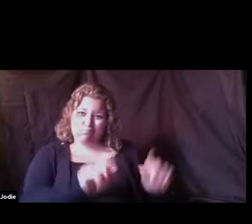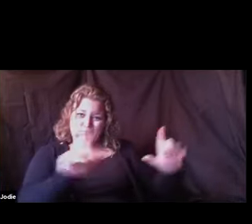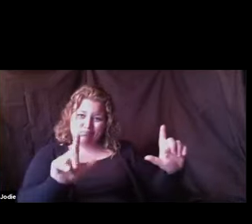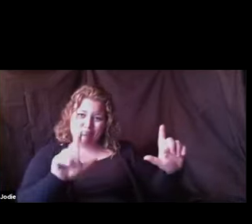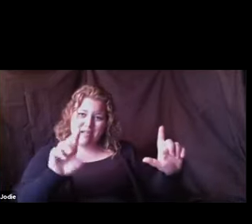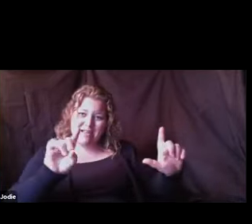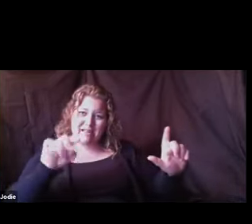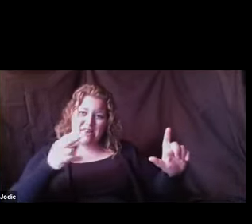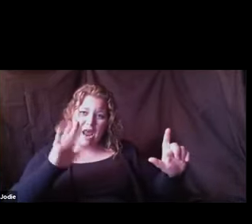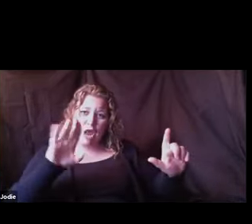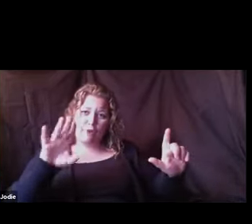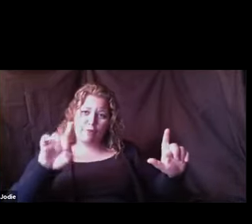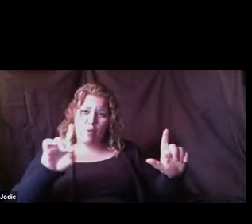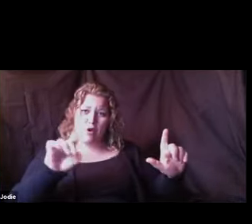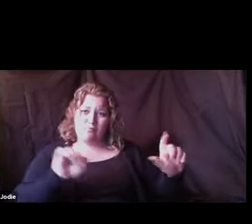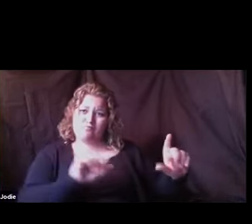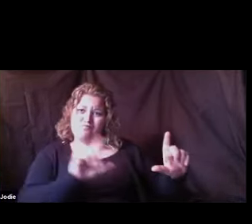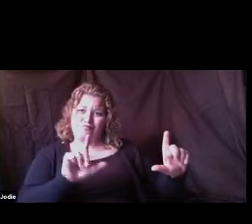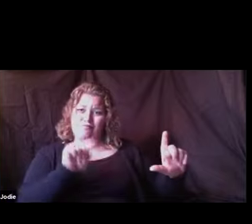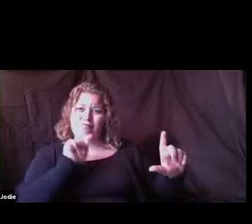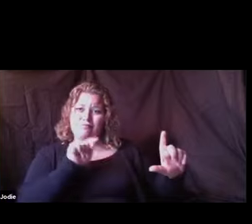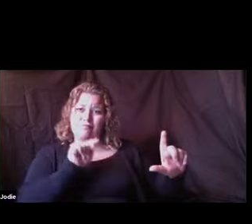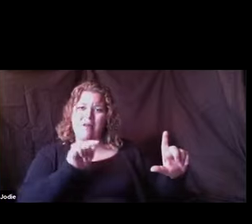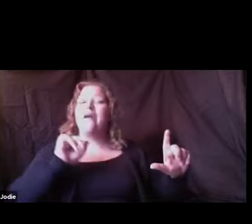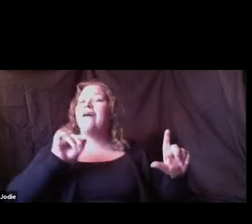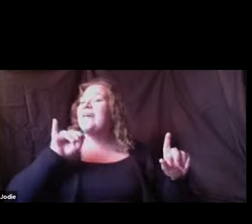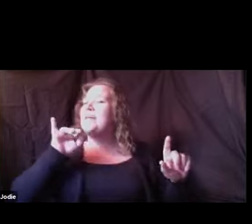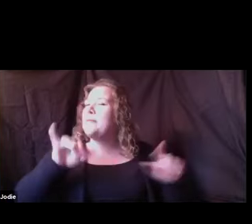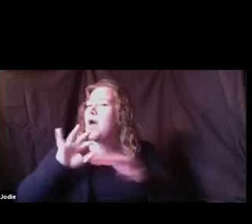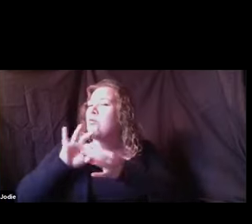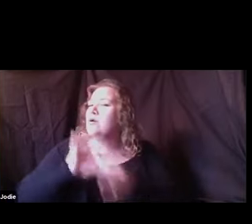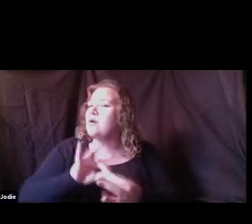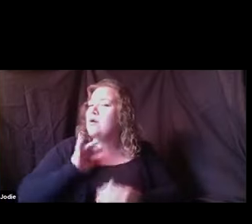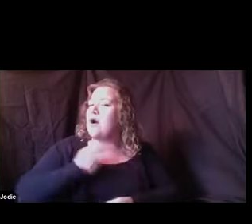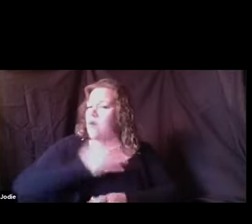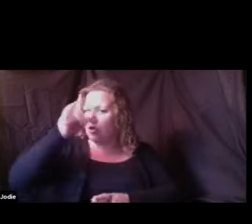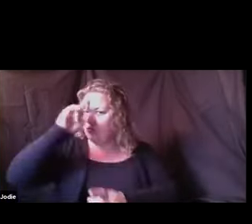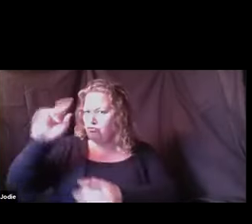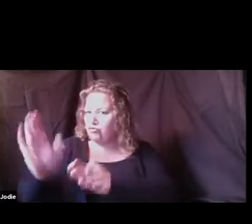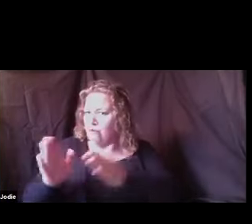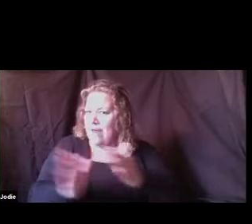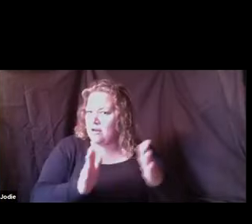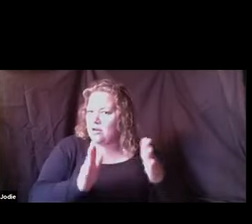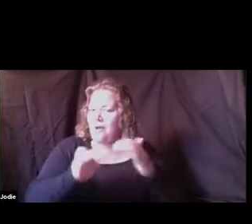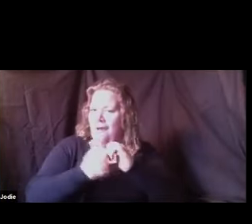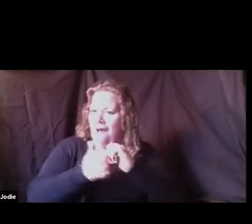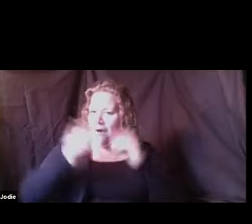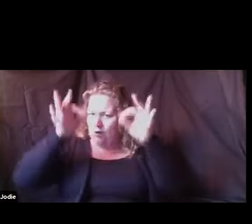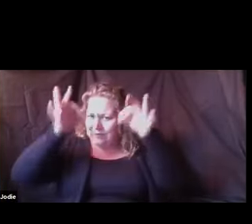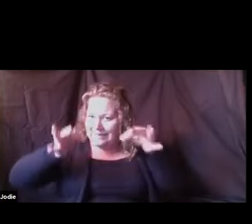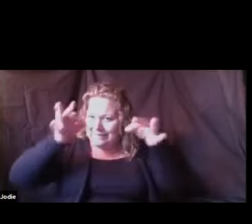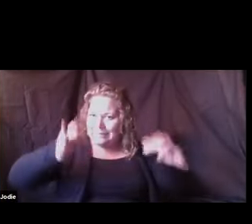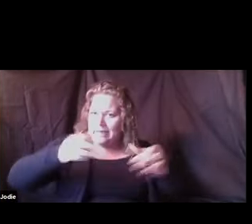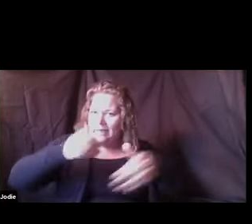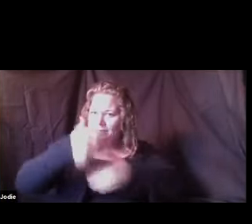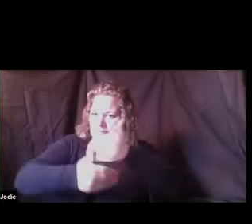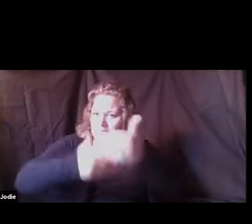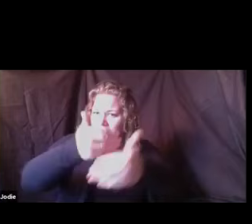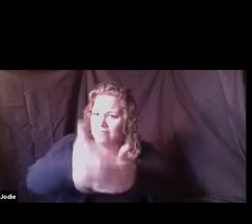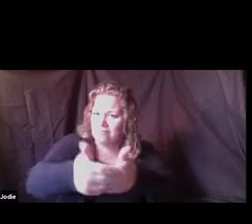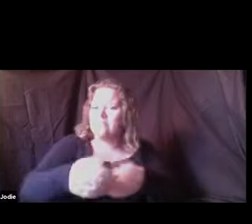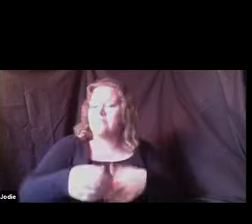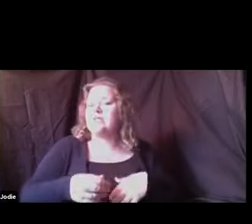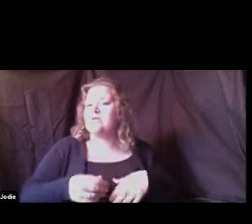relates directly to our strategy. And I just want to kind of identify